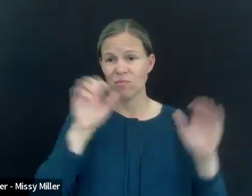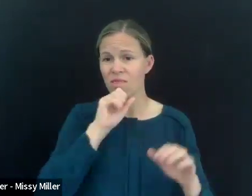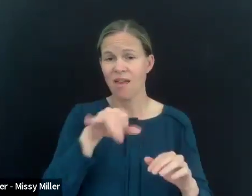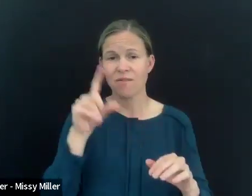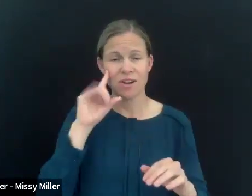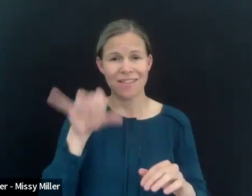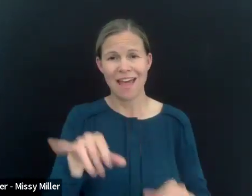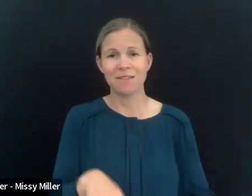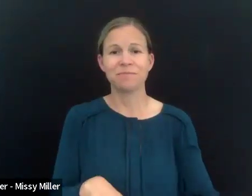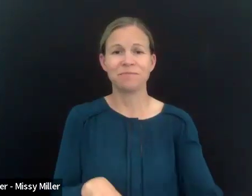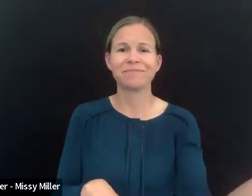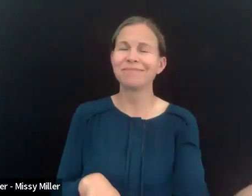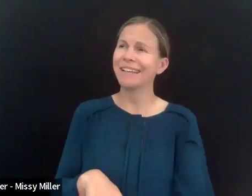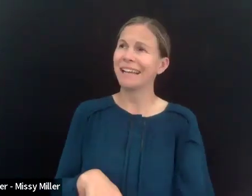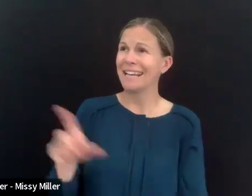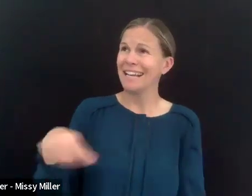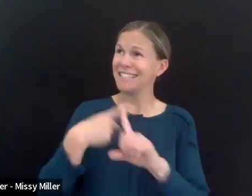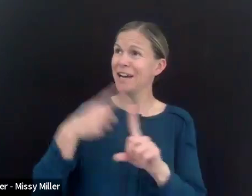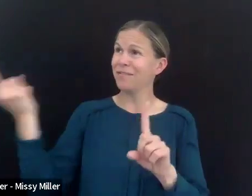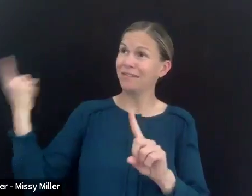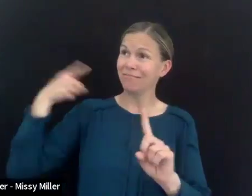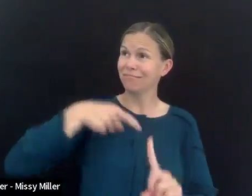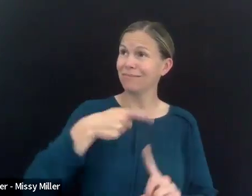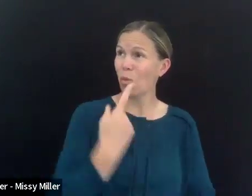It's hard to whittle it down to one, but